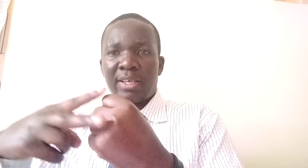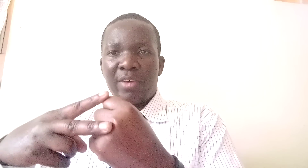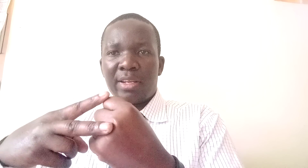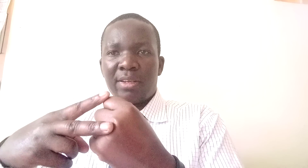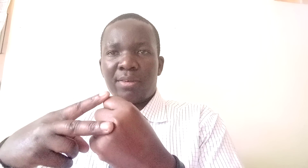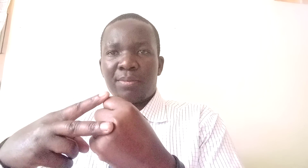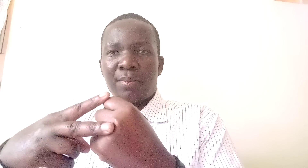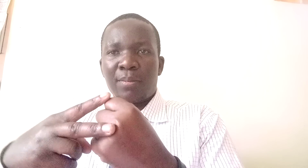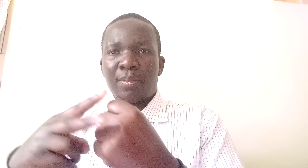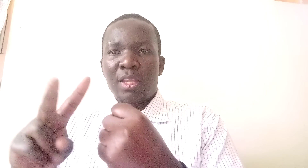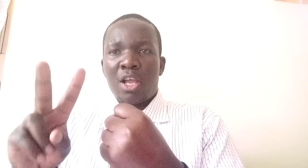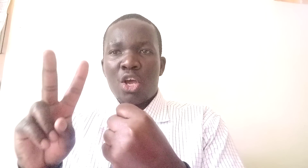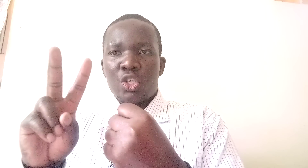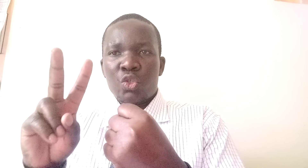27.